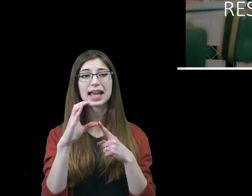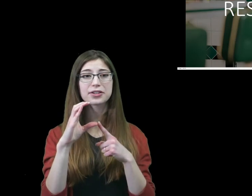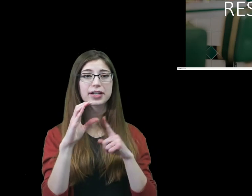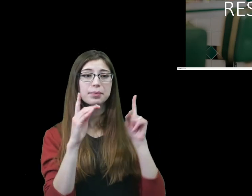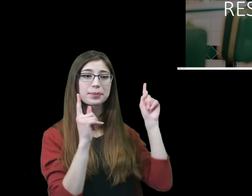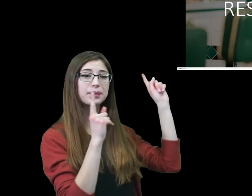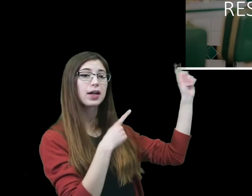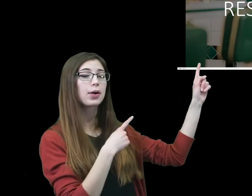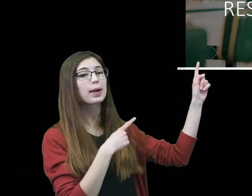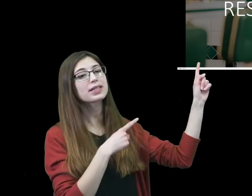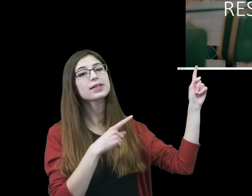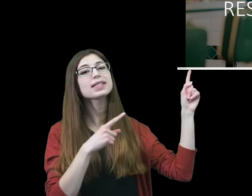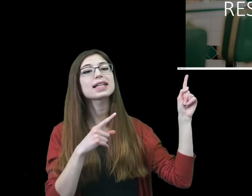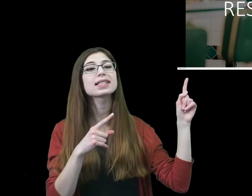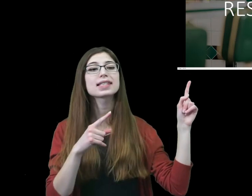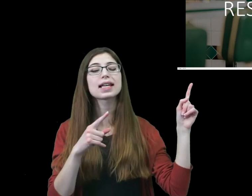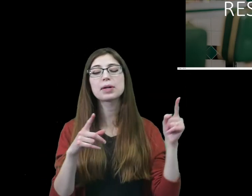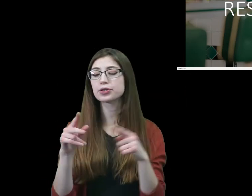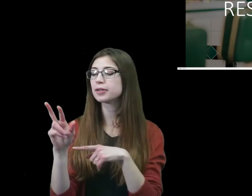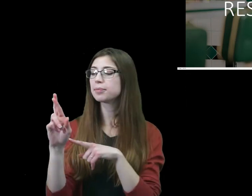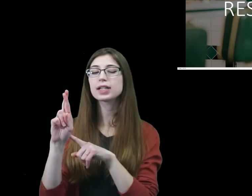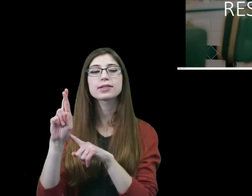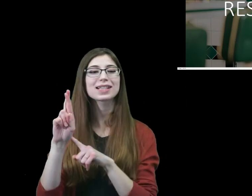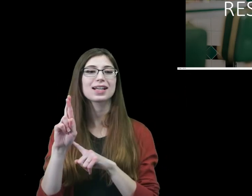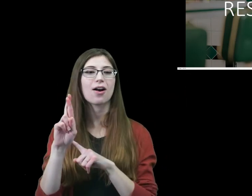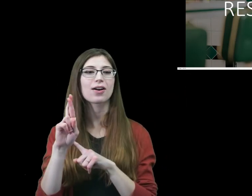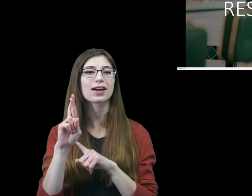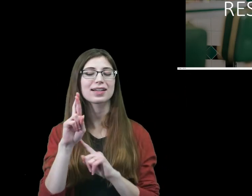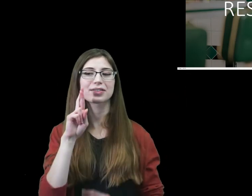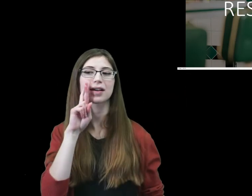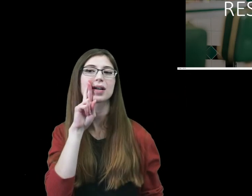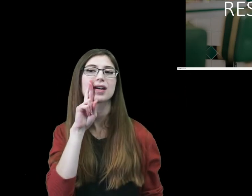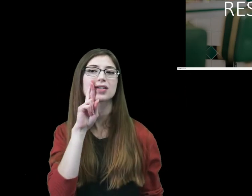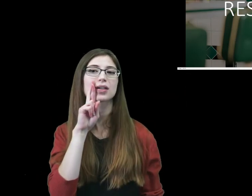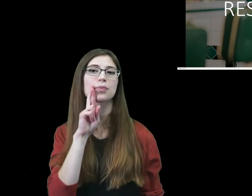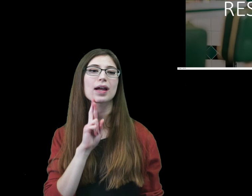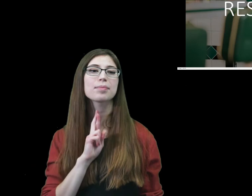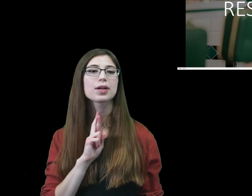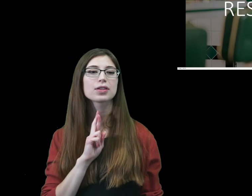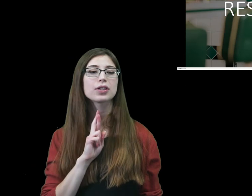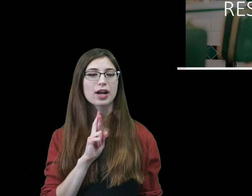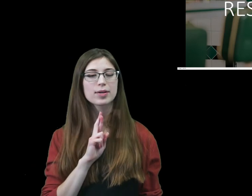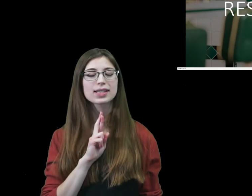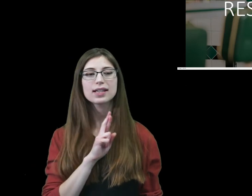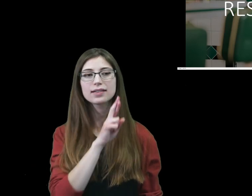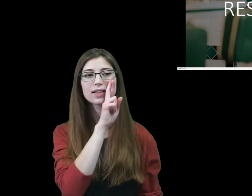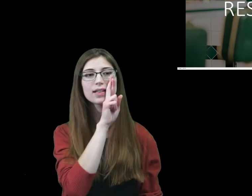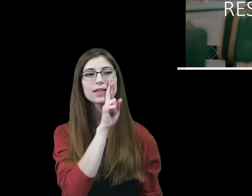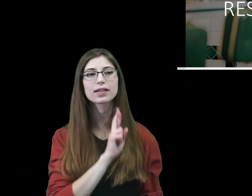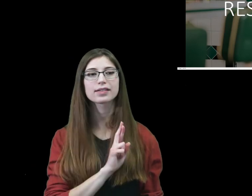handshake. Restaurant is the same motion, but using an R handshake. So you're going to wipe your dominant side and then your non-dominant